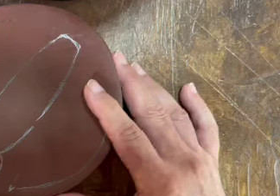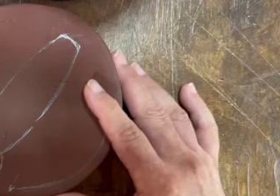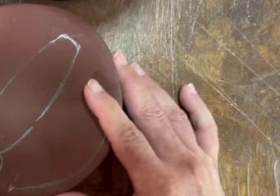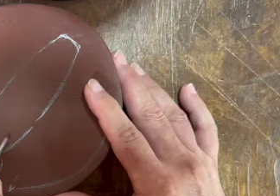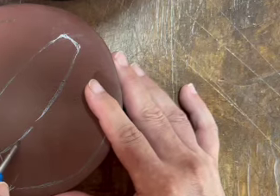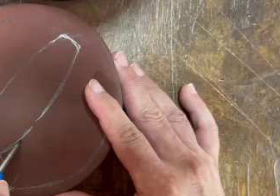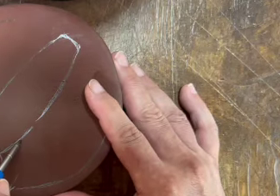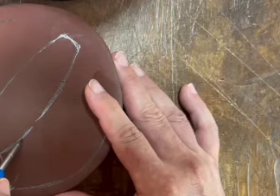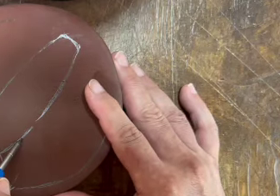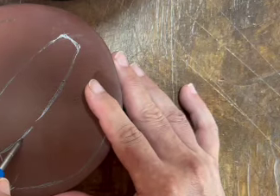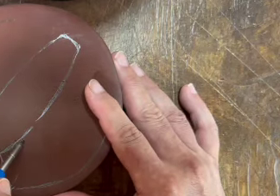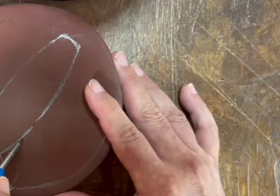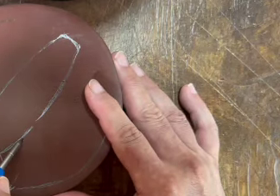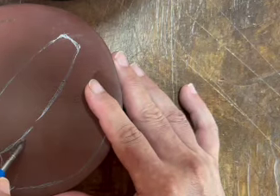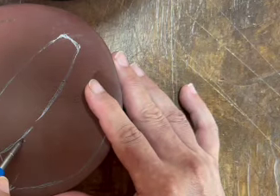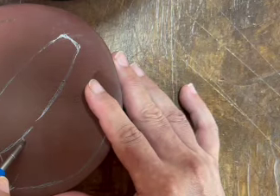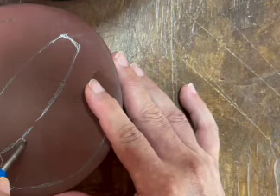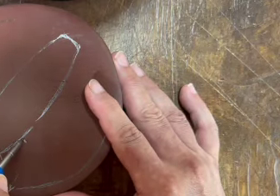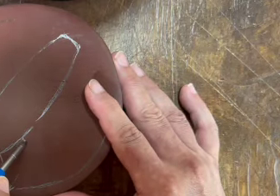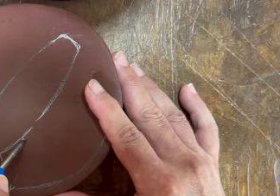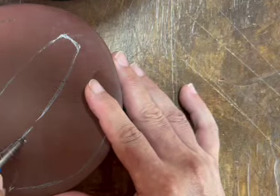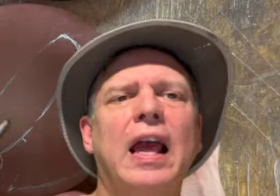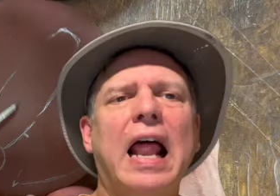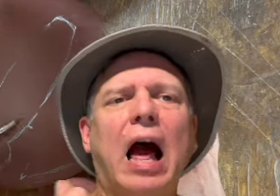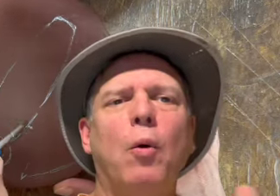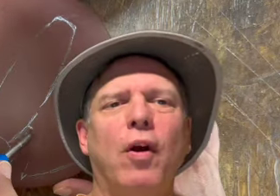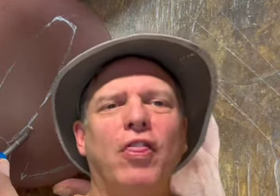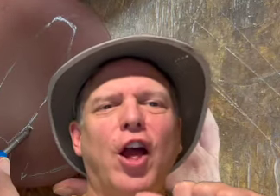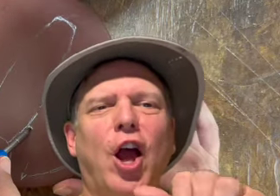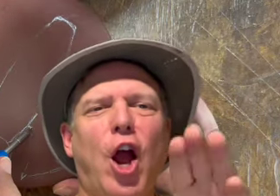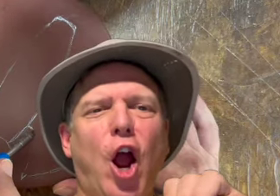Just make sure that whole arm